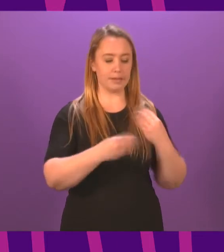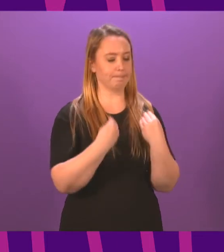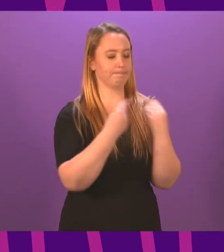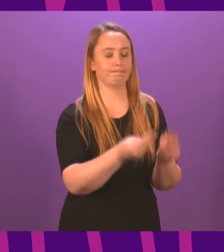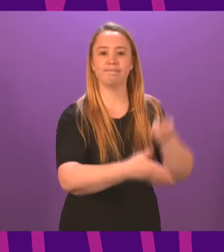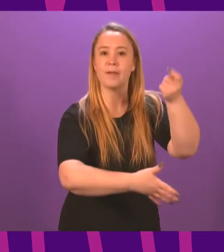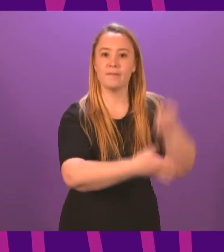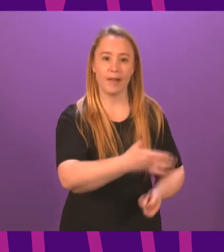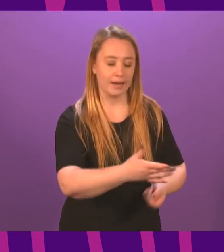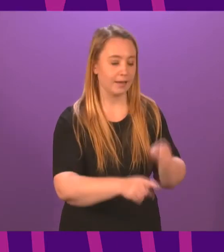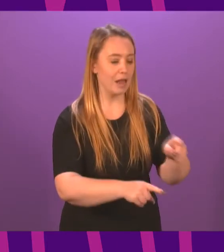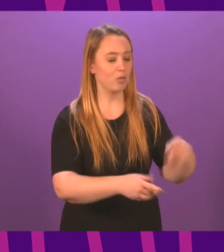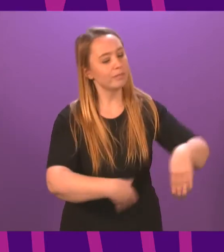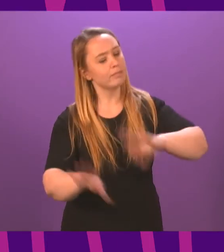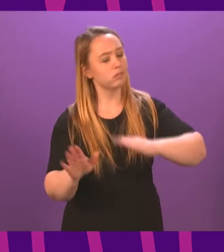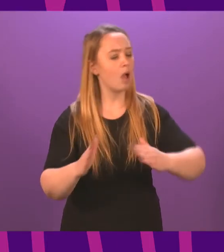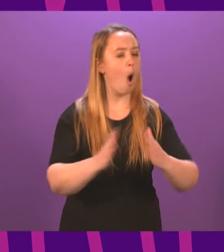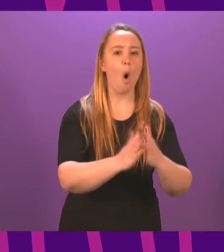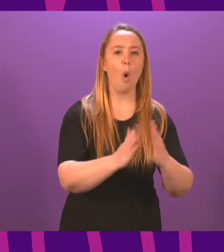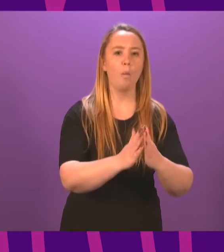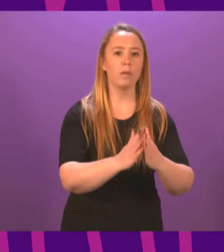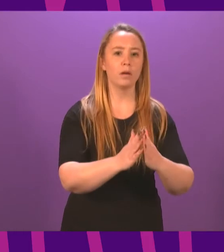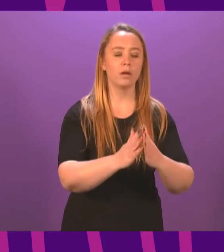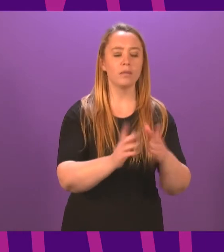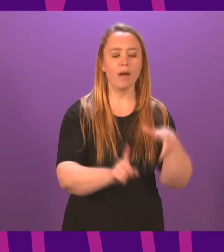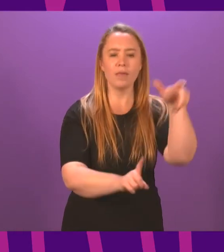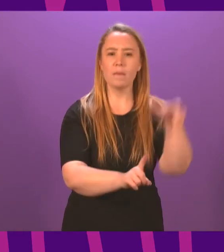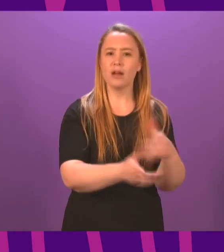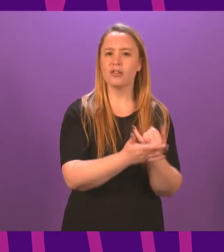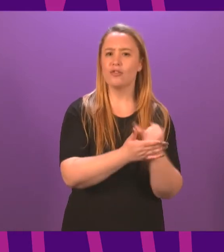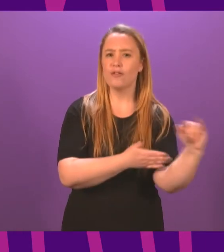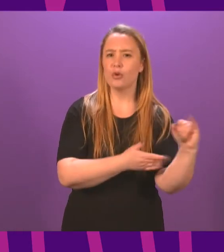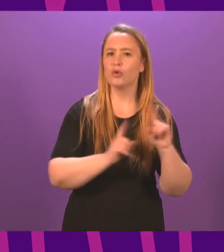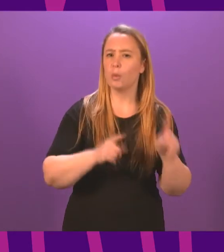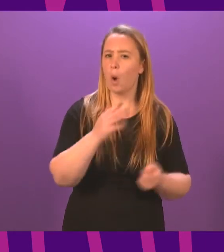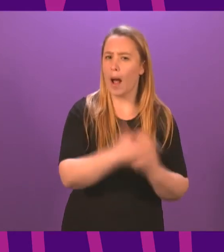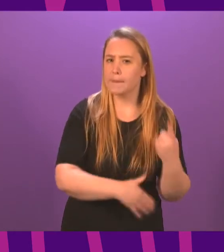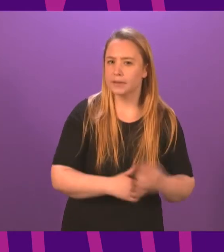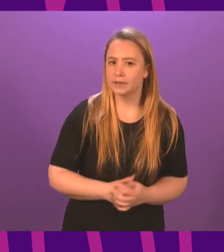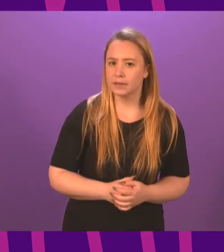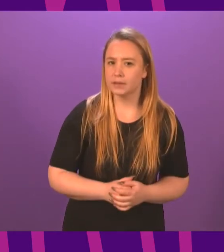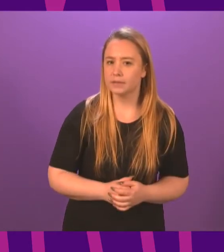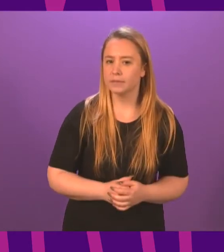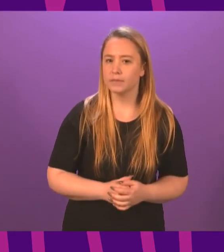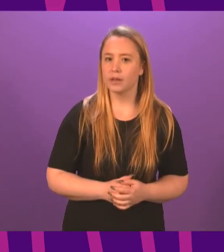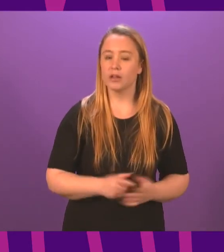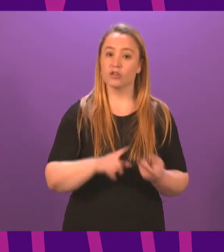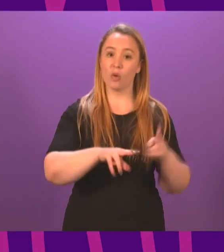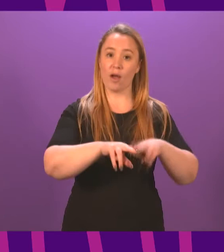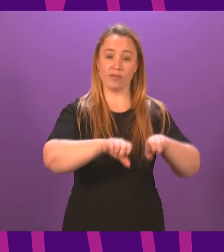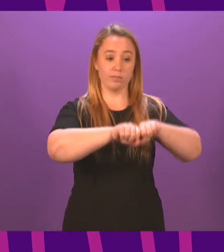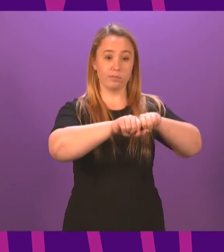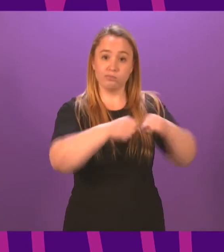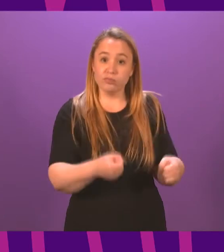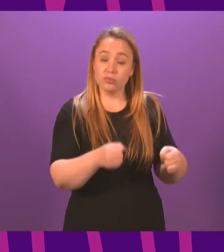tell the miscreant to go home. But what happens if they refuse? Well, perhaps the answer lies in that subsequent breaches would see the fines